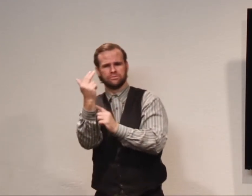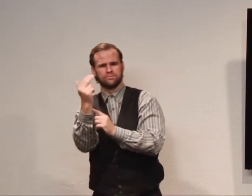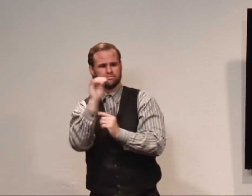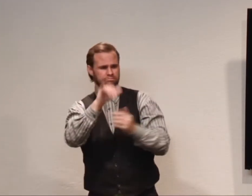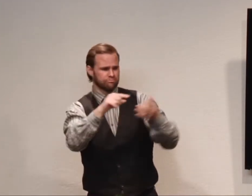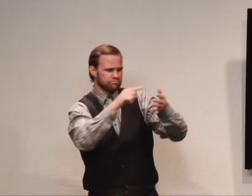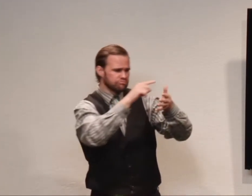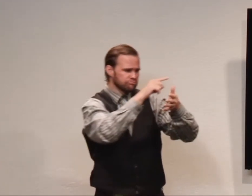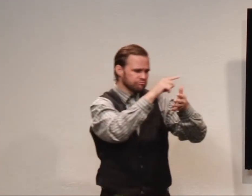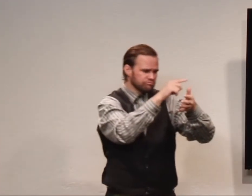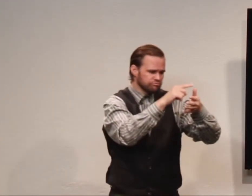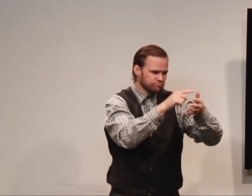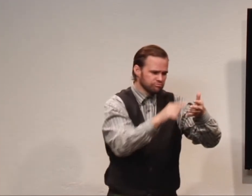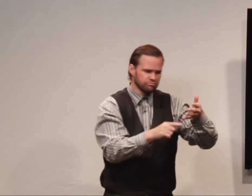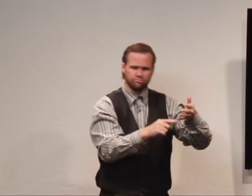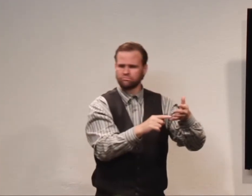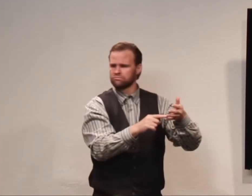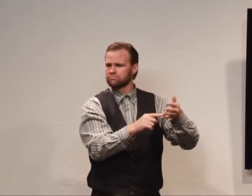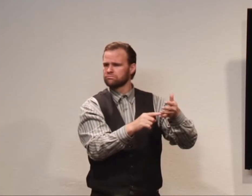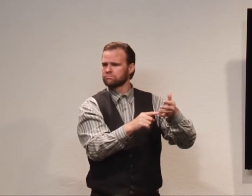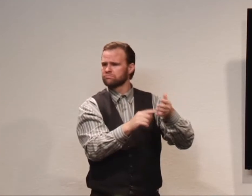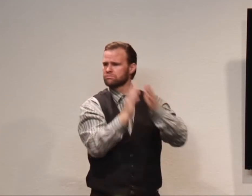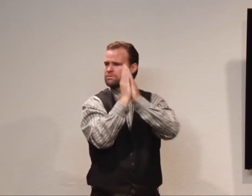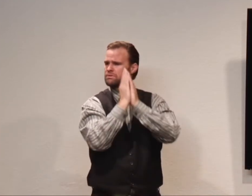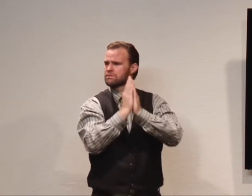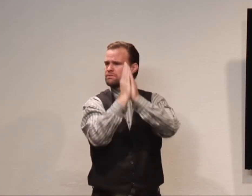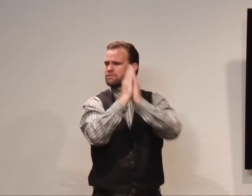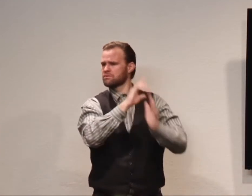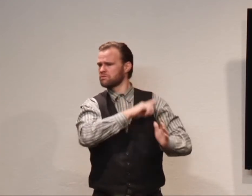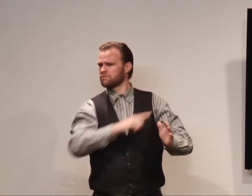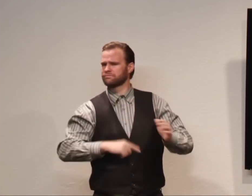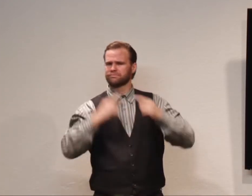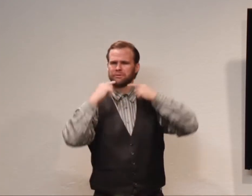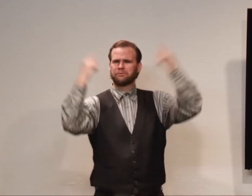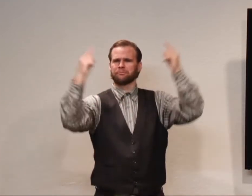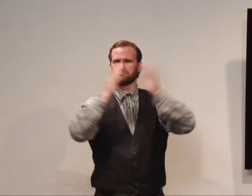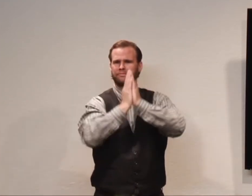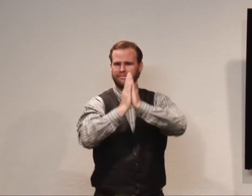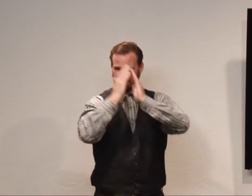we are worshiping God, we are adoring him for who he is for us.